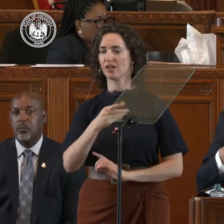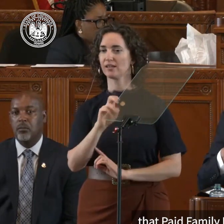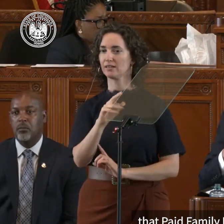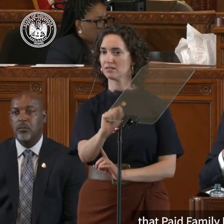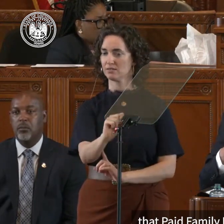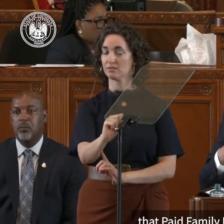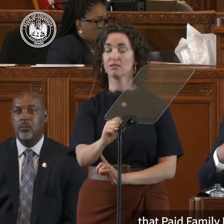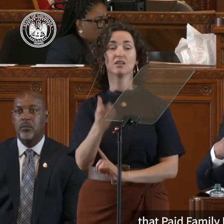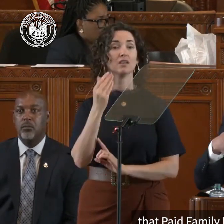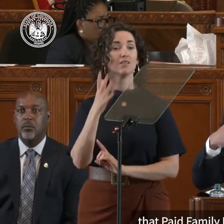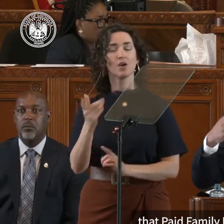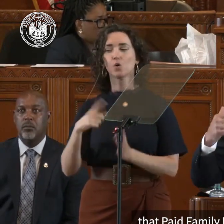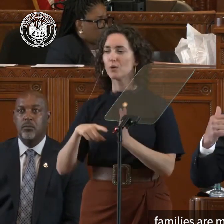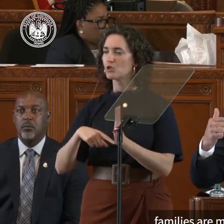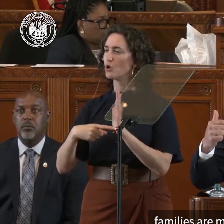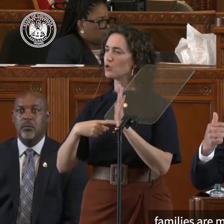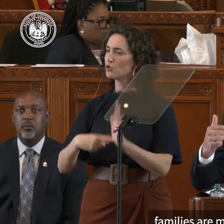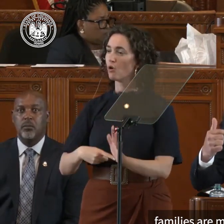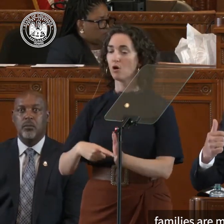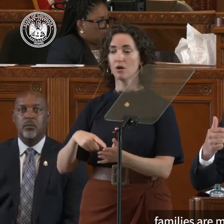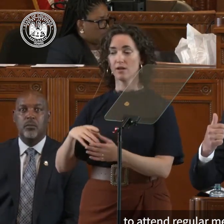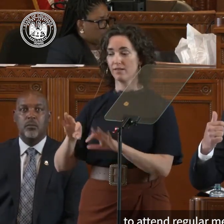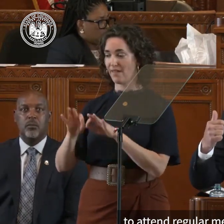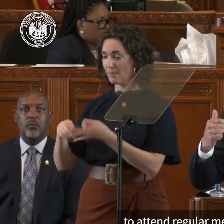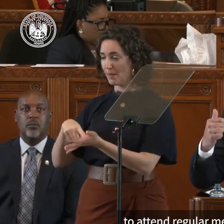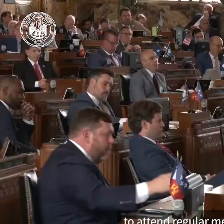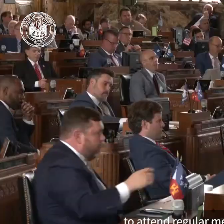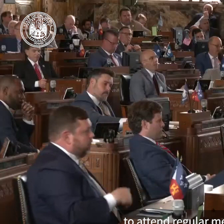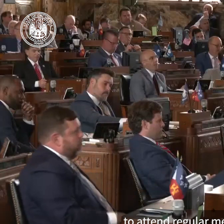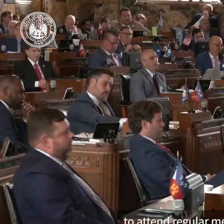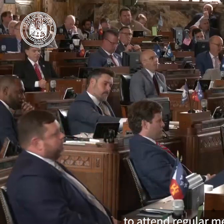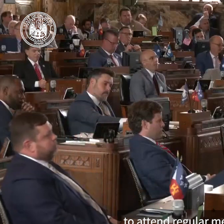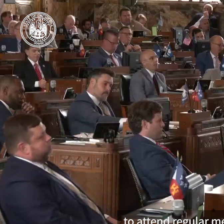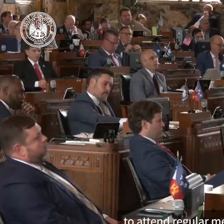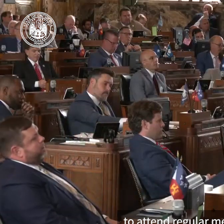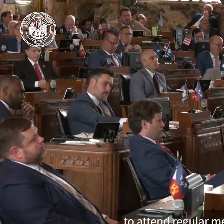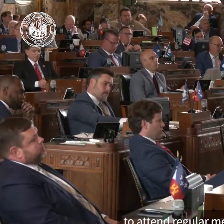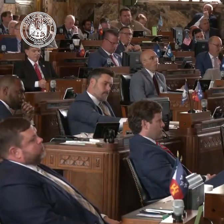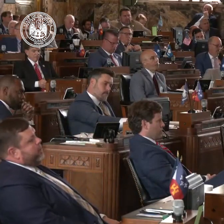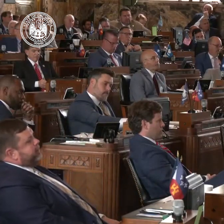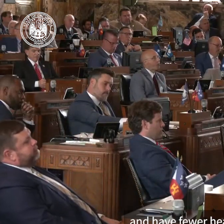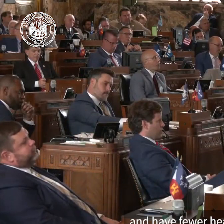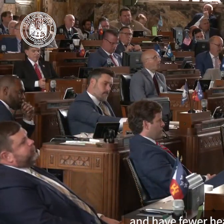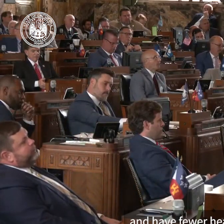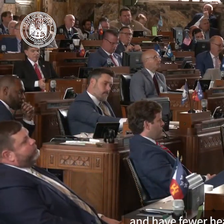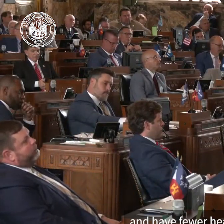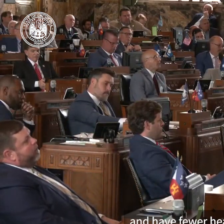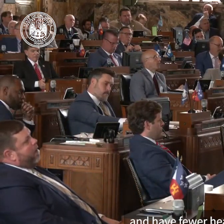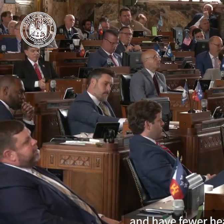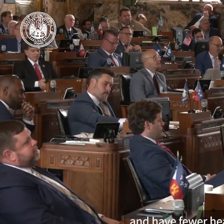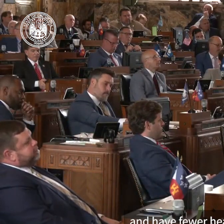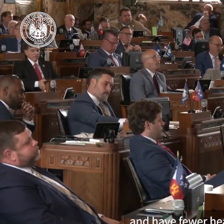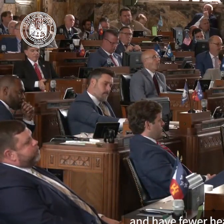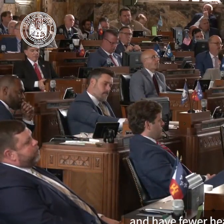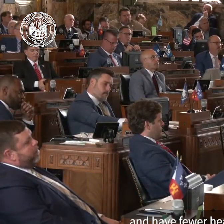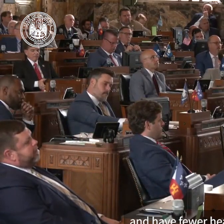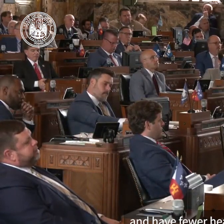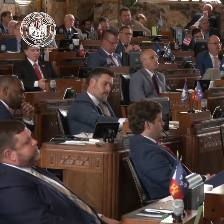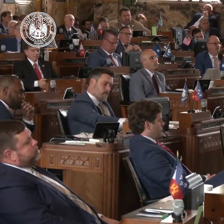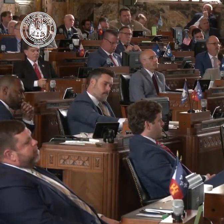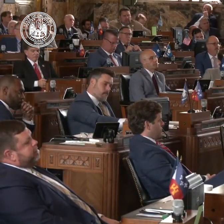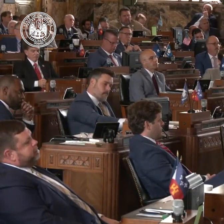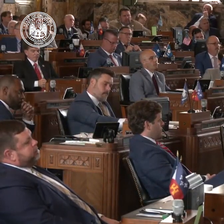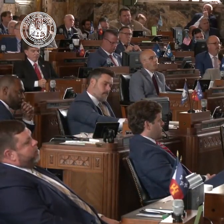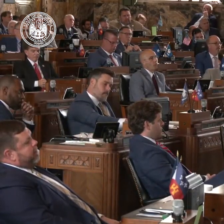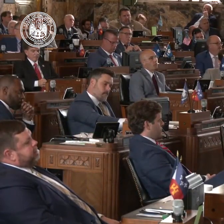know, that paid family leave means families are more likely to attend regular medical checkups and have fewer health